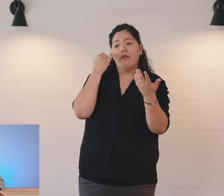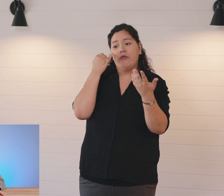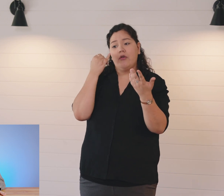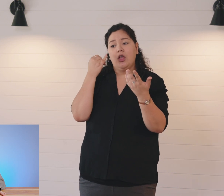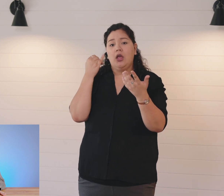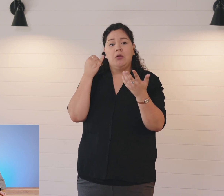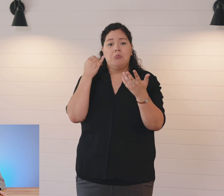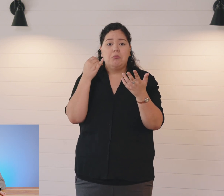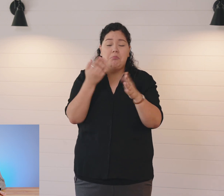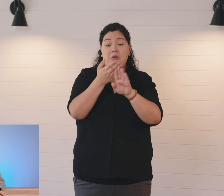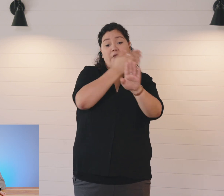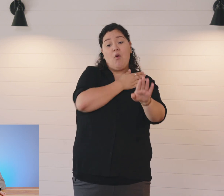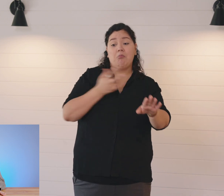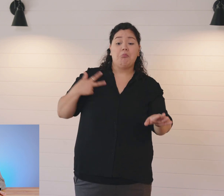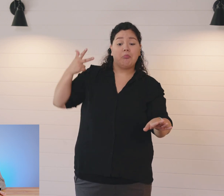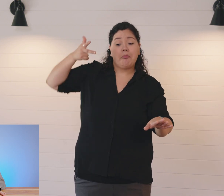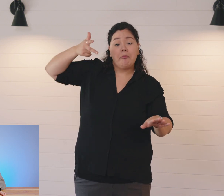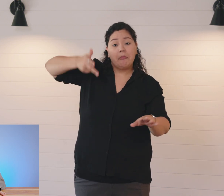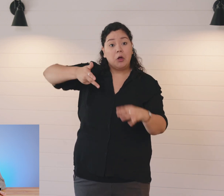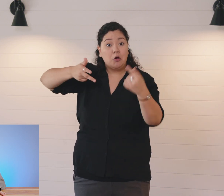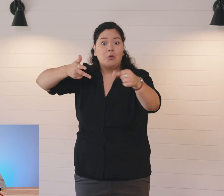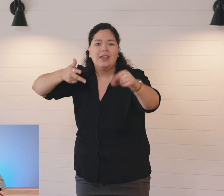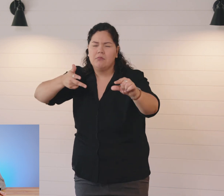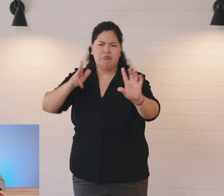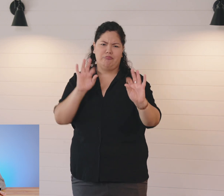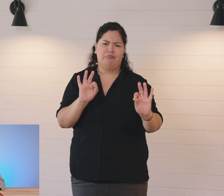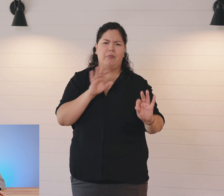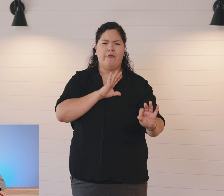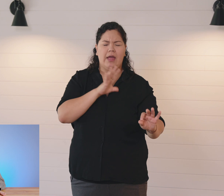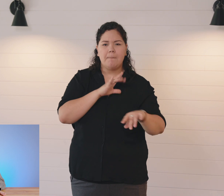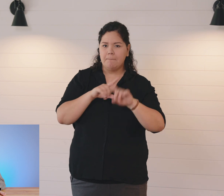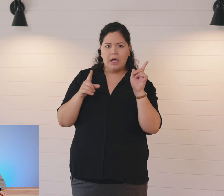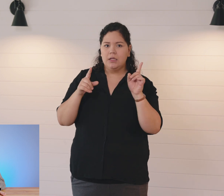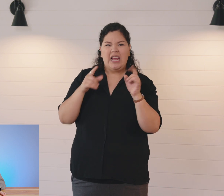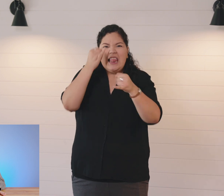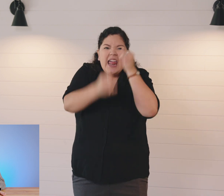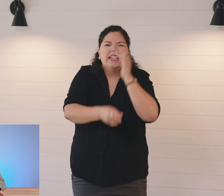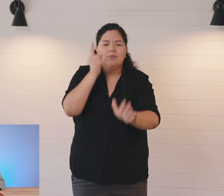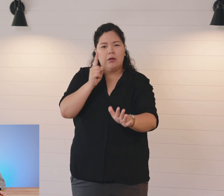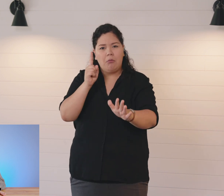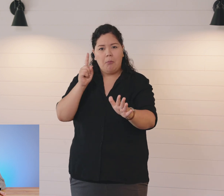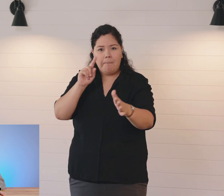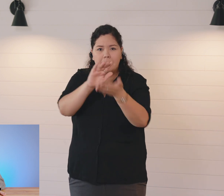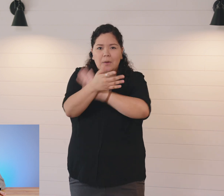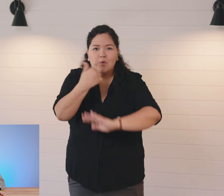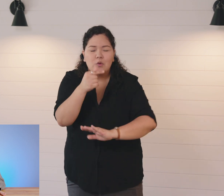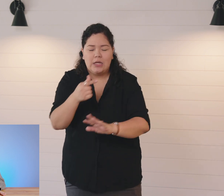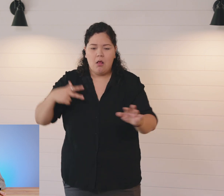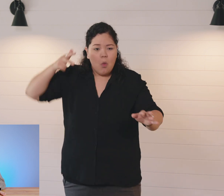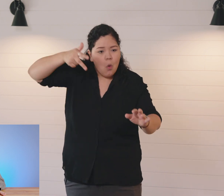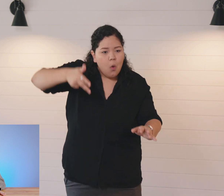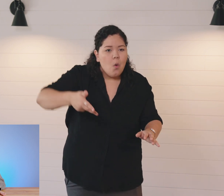a few gray hairs because of it, but right at the right moment, it turned, coasted right through, turned into